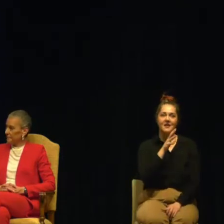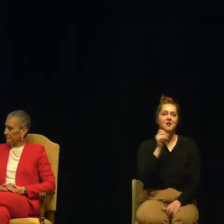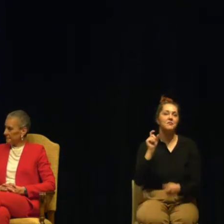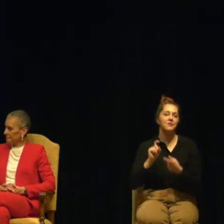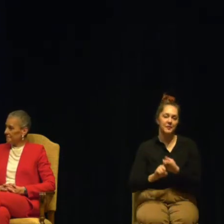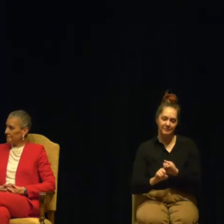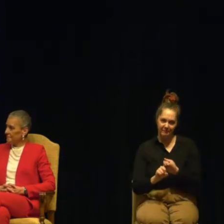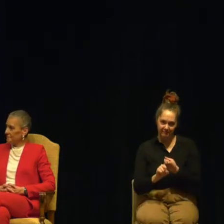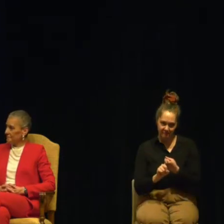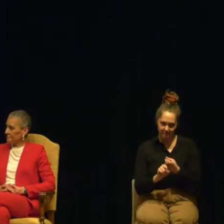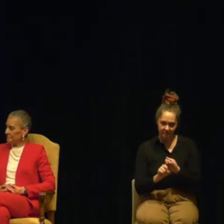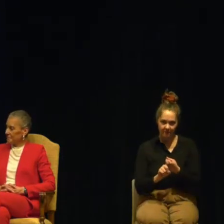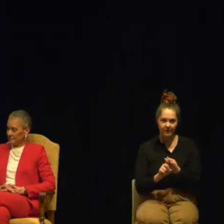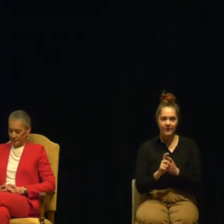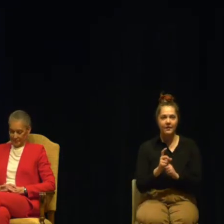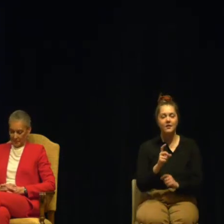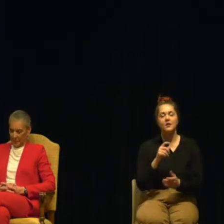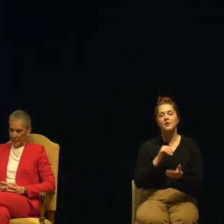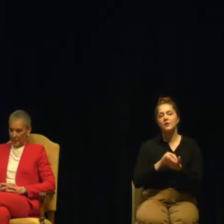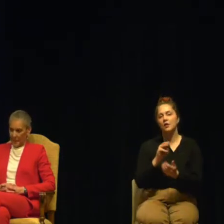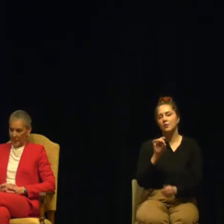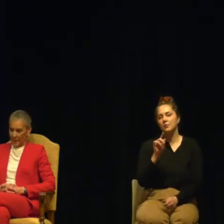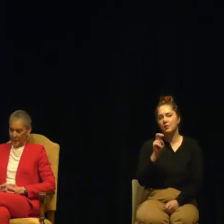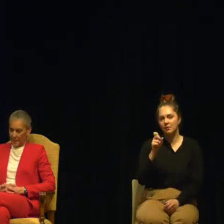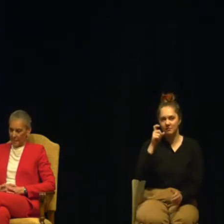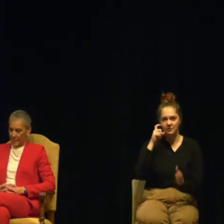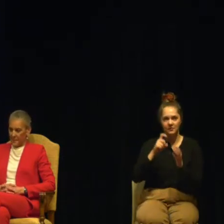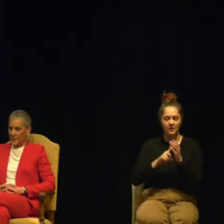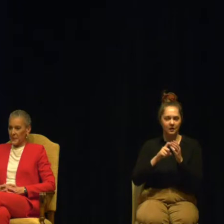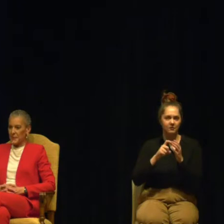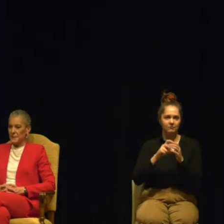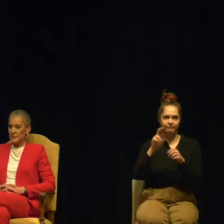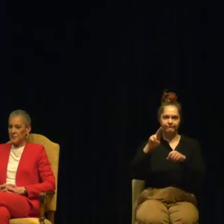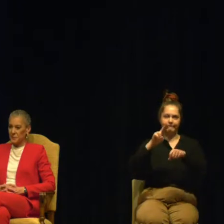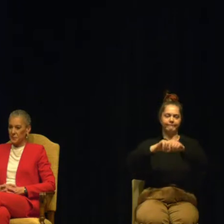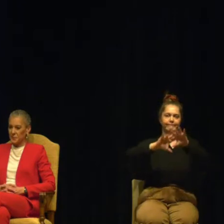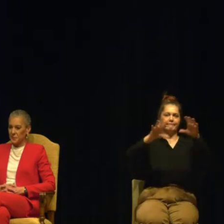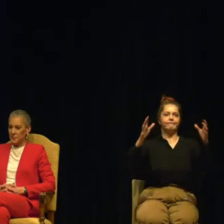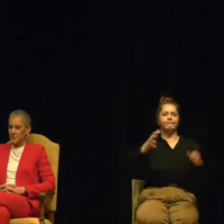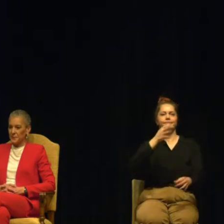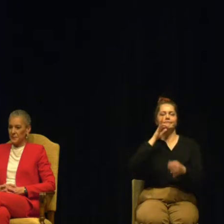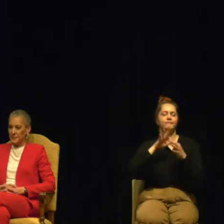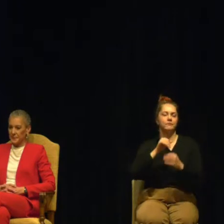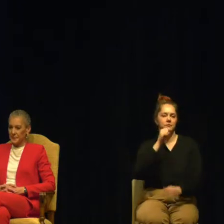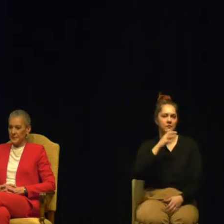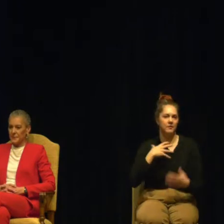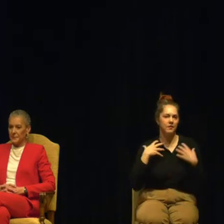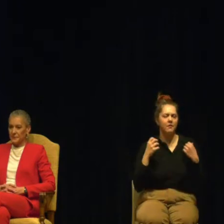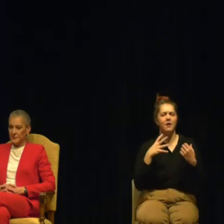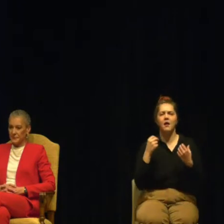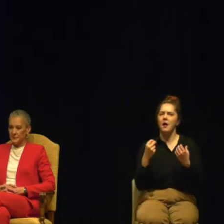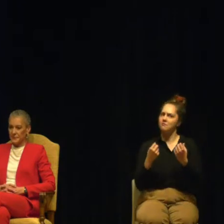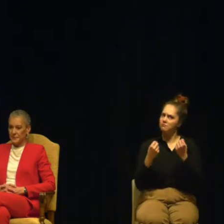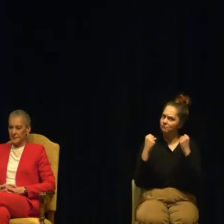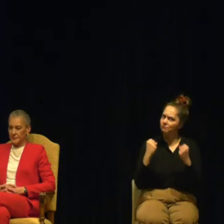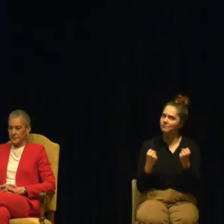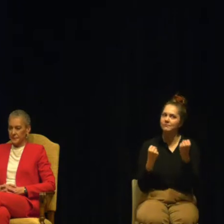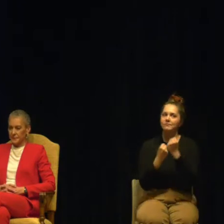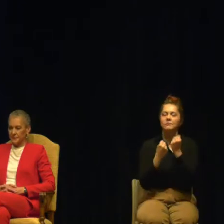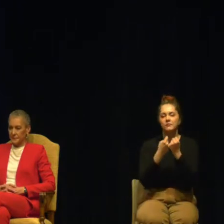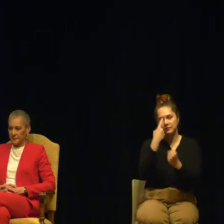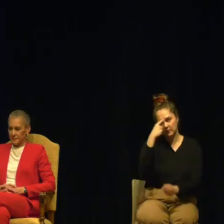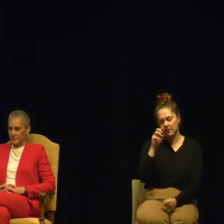friend. Dr. Malone is a nationally recognized expert on women's health and a vocal advocate for